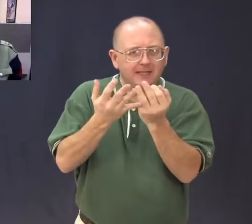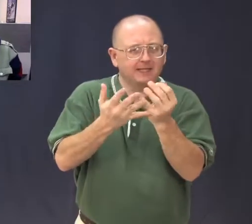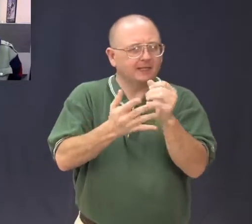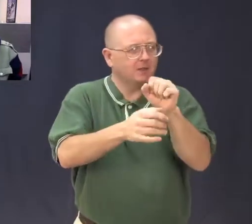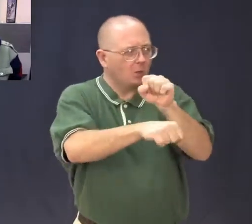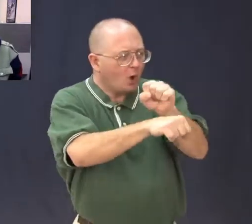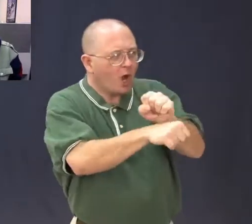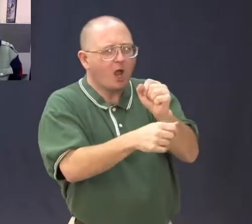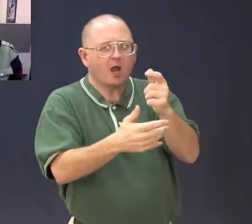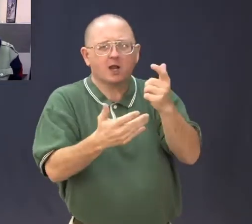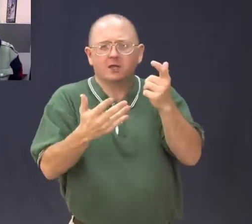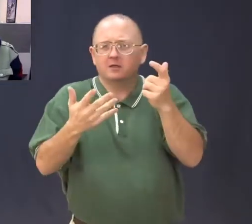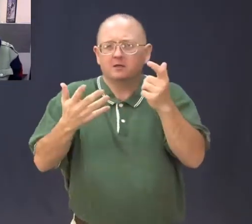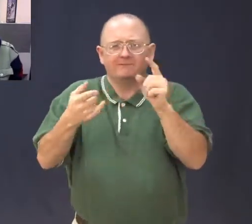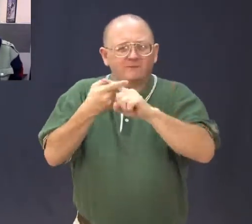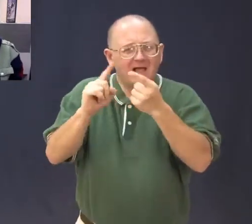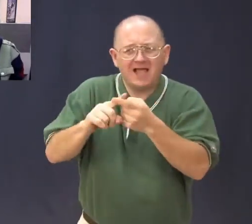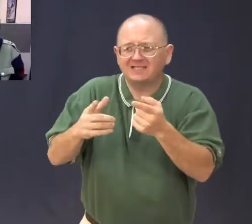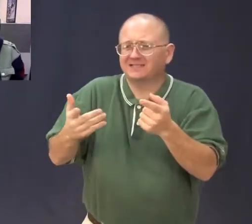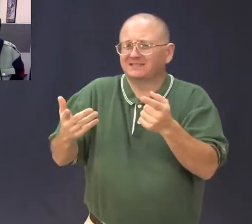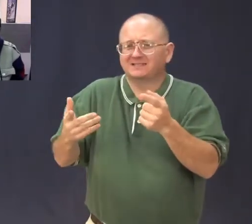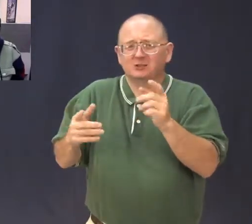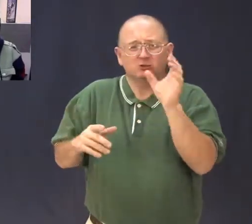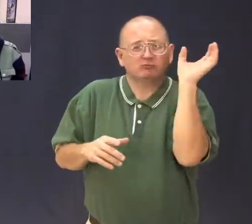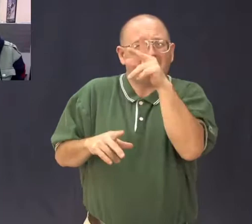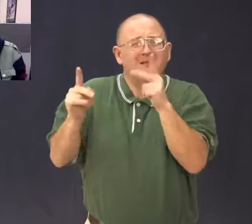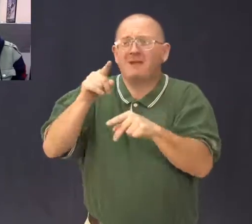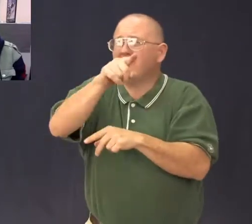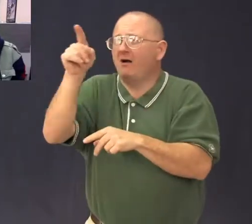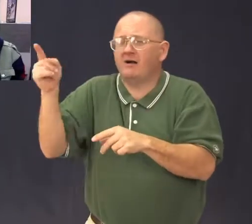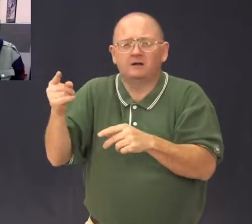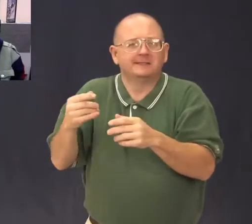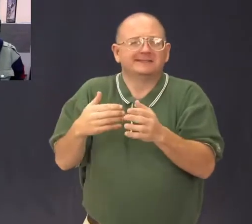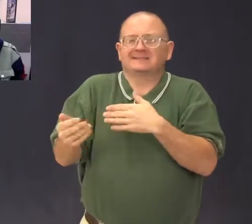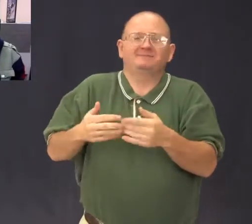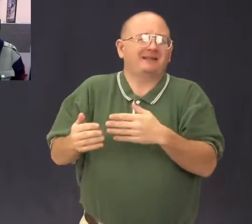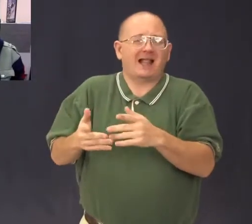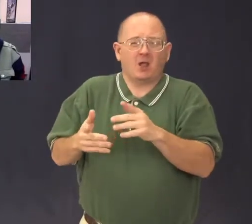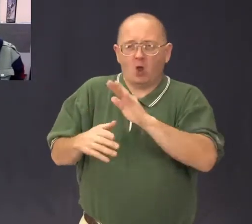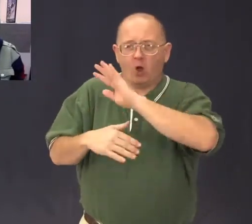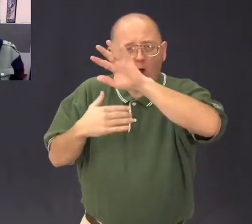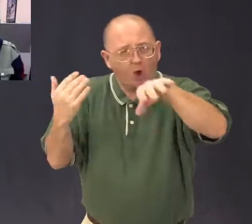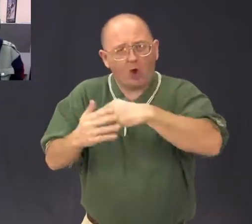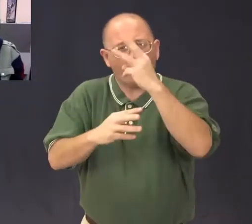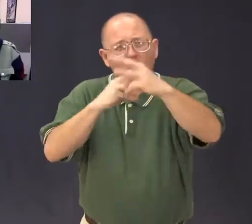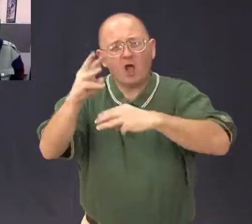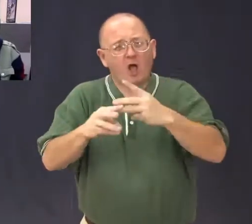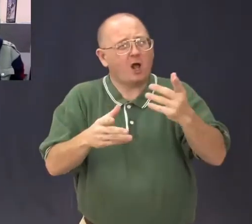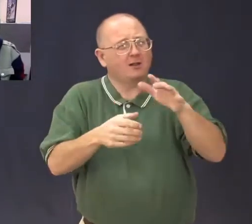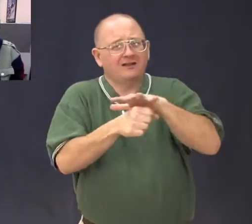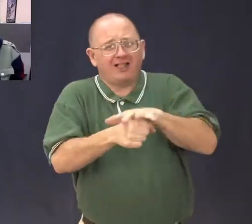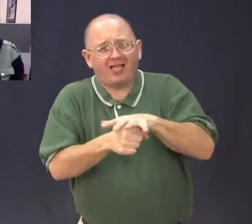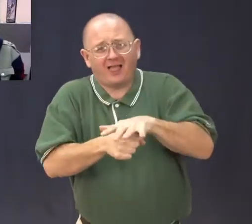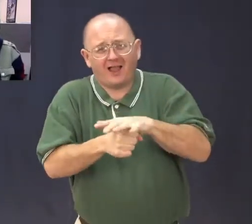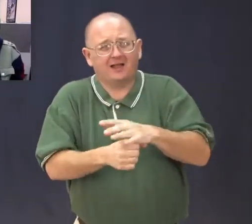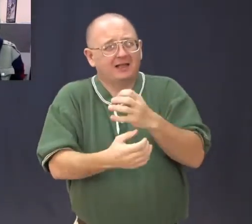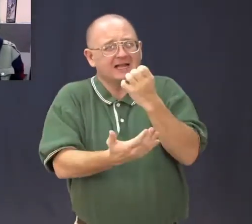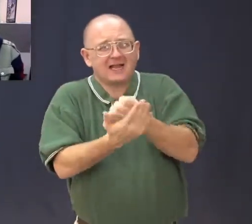has problems. I have problems with family, with my work, with friends. That's normal. And